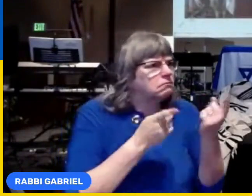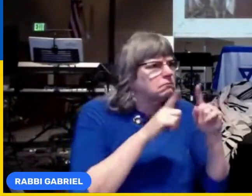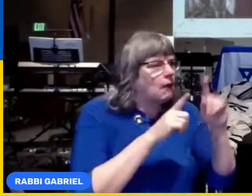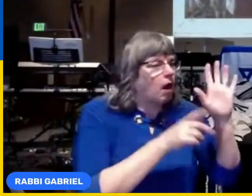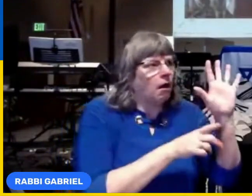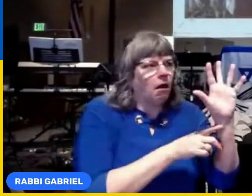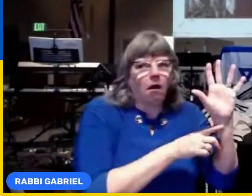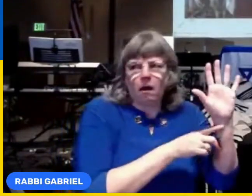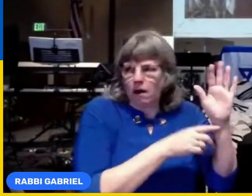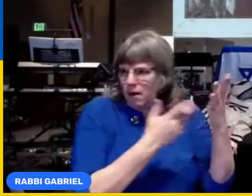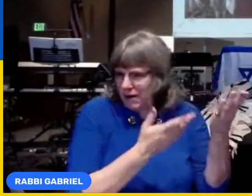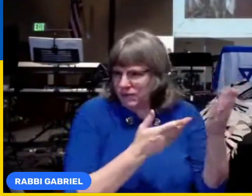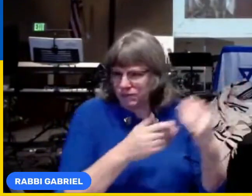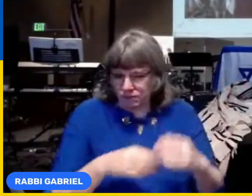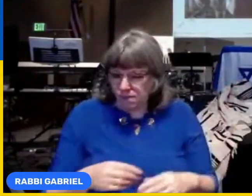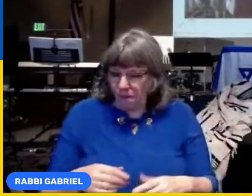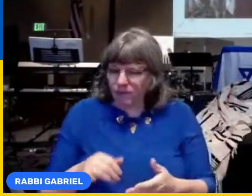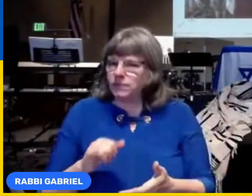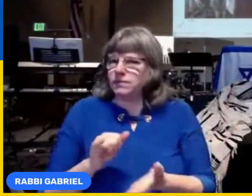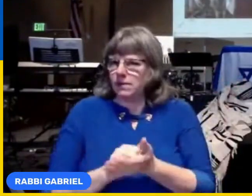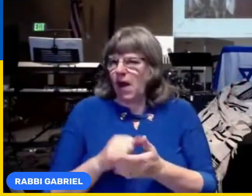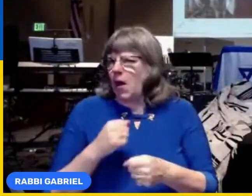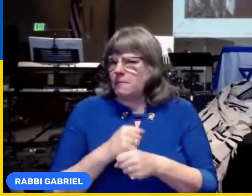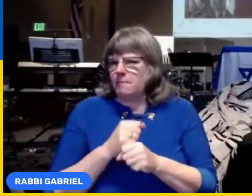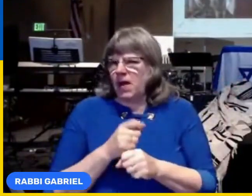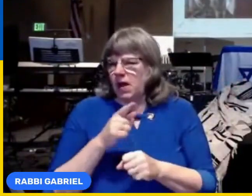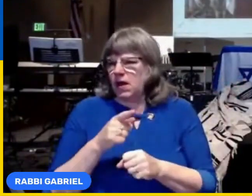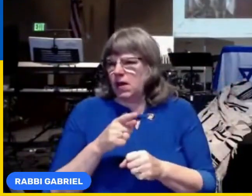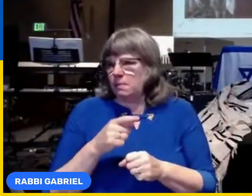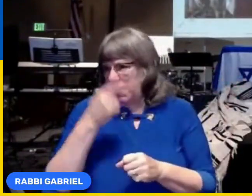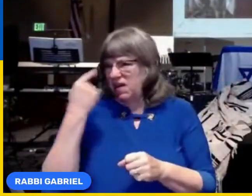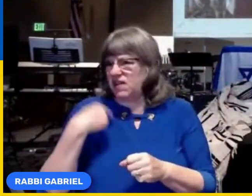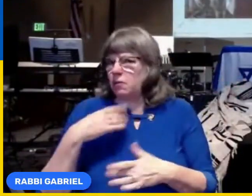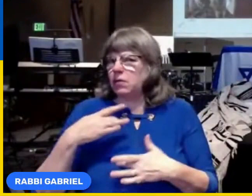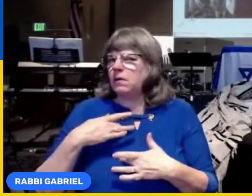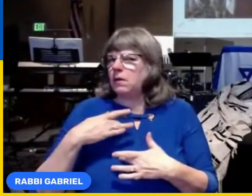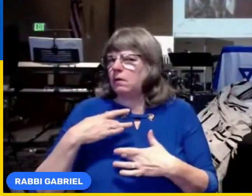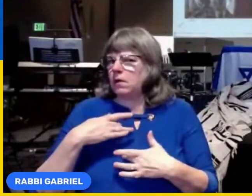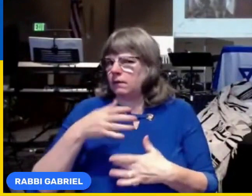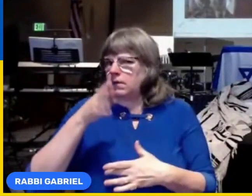I think it's that sort of sense that made him want to go check